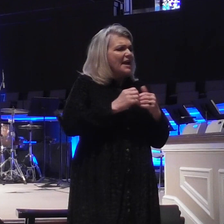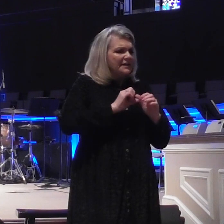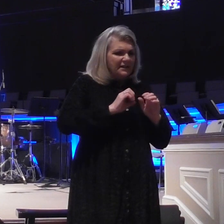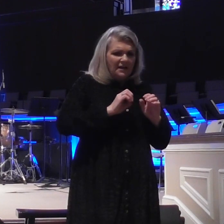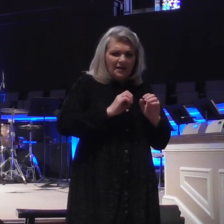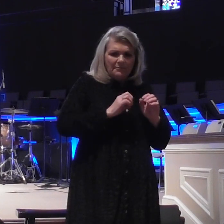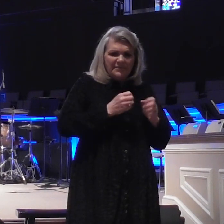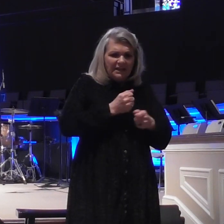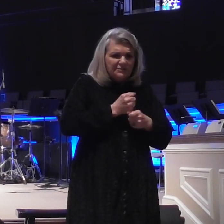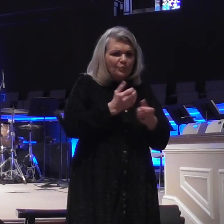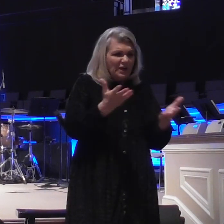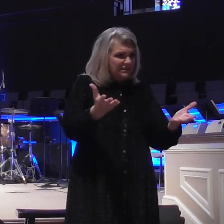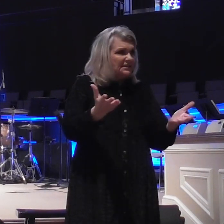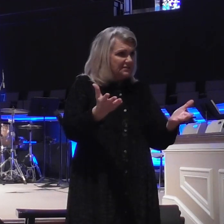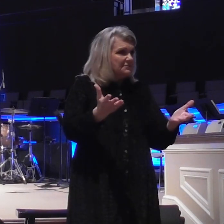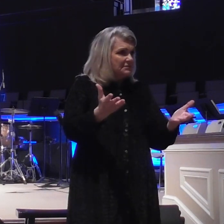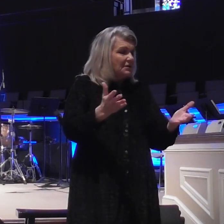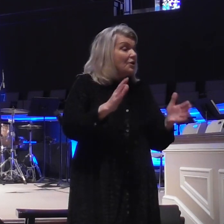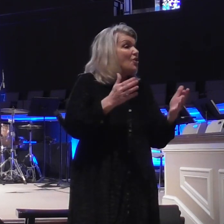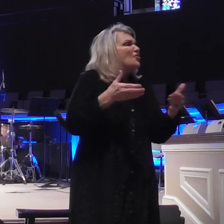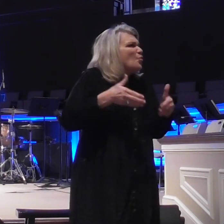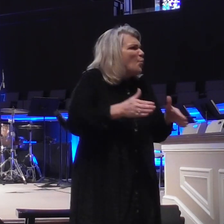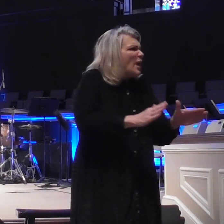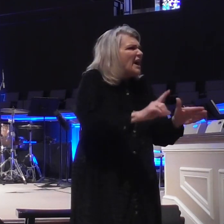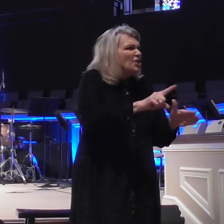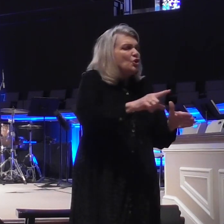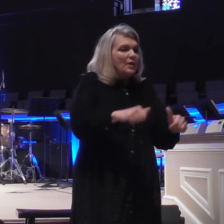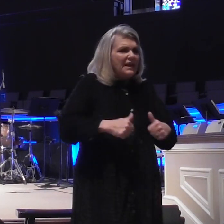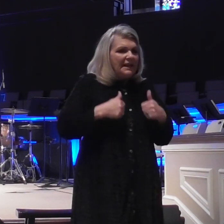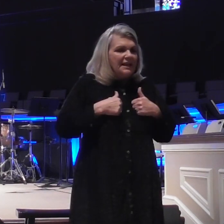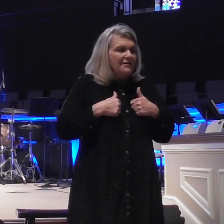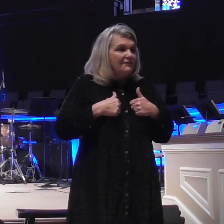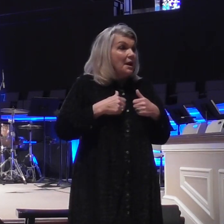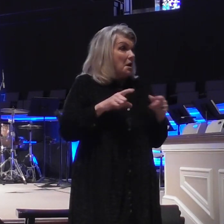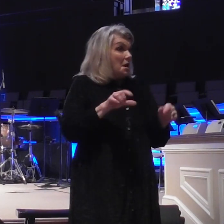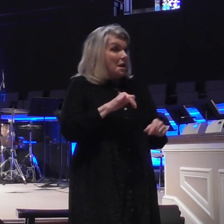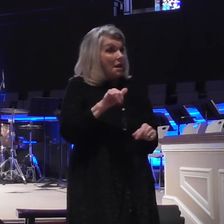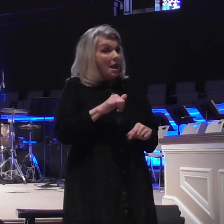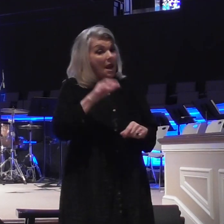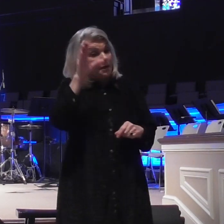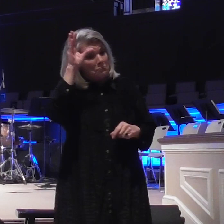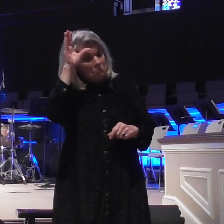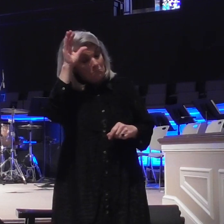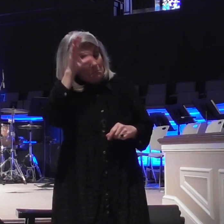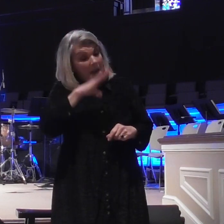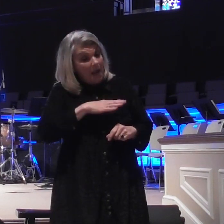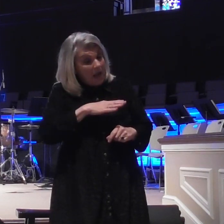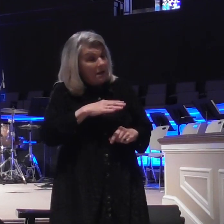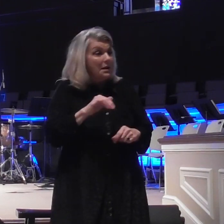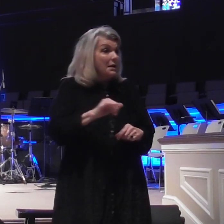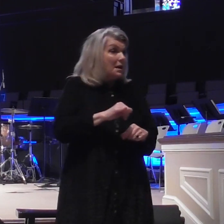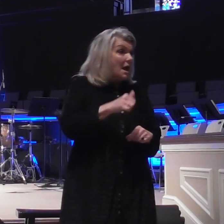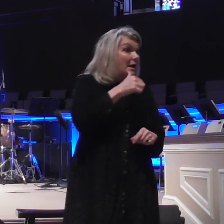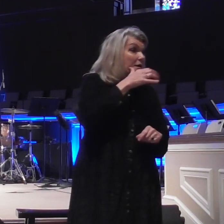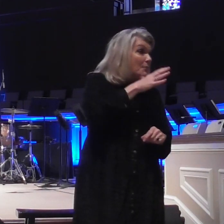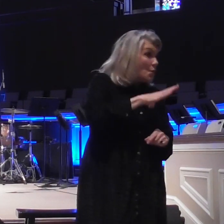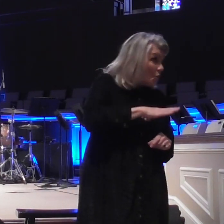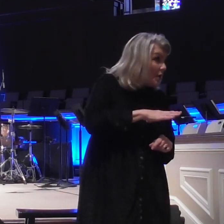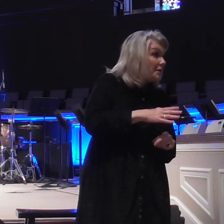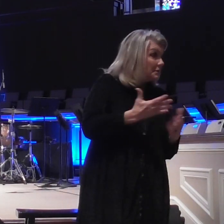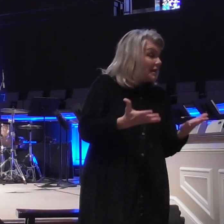live in our gender. And we are gendered. So the differences between males and females are fundamental and real and